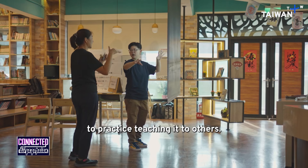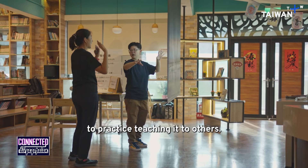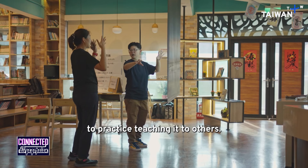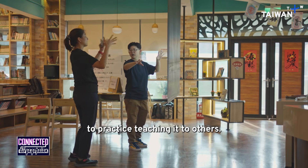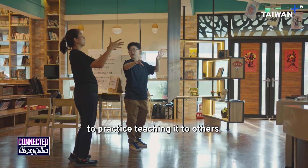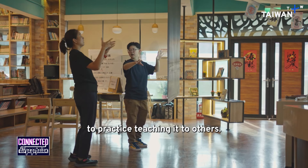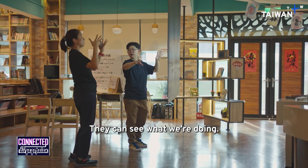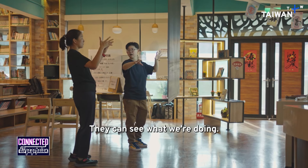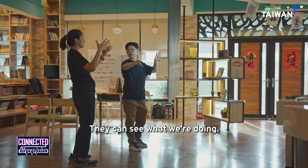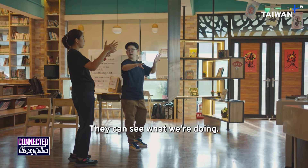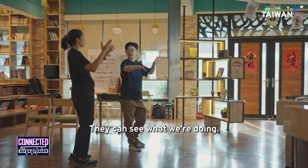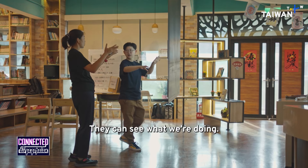others.